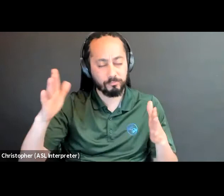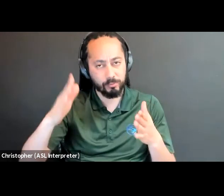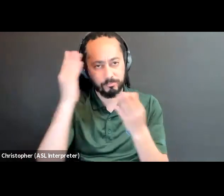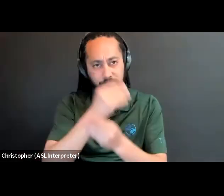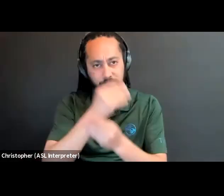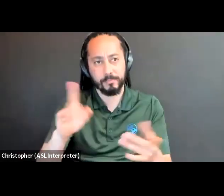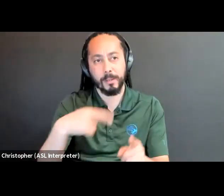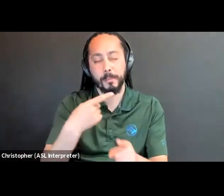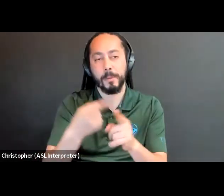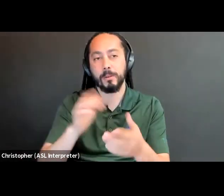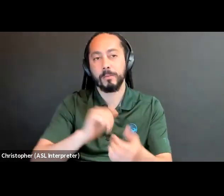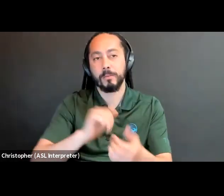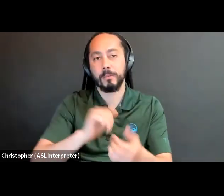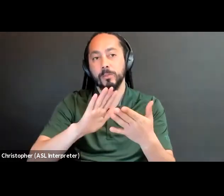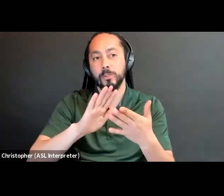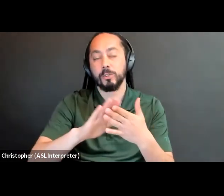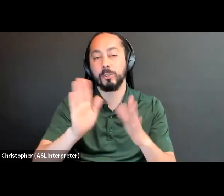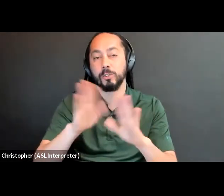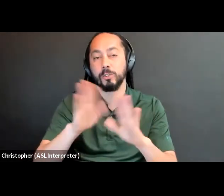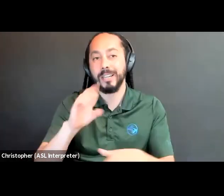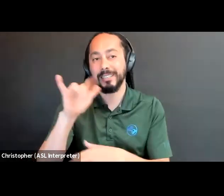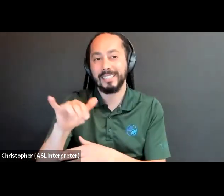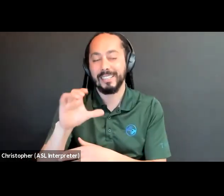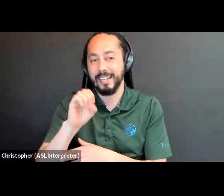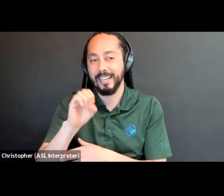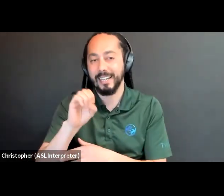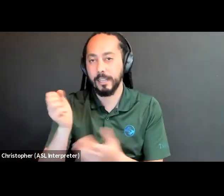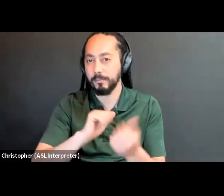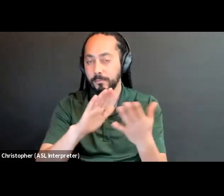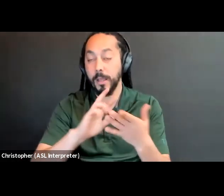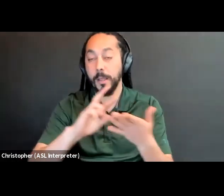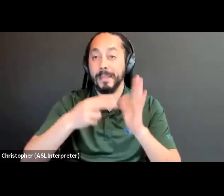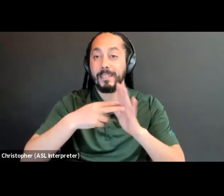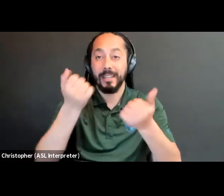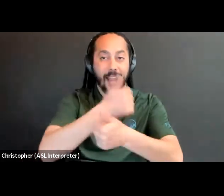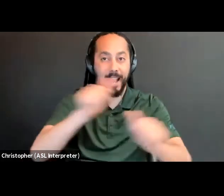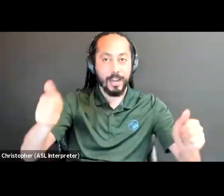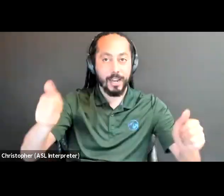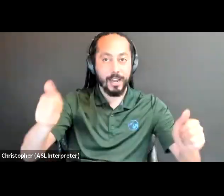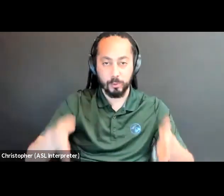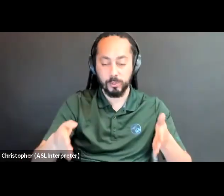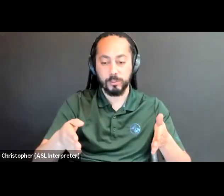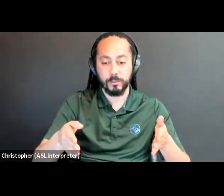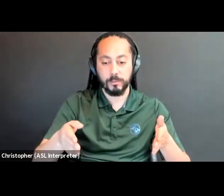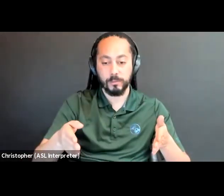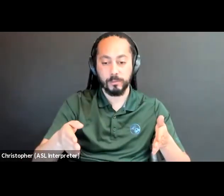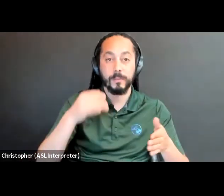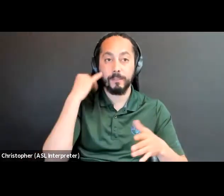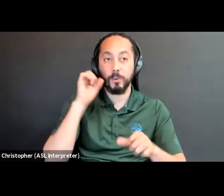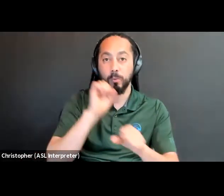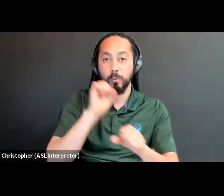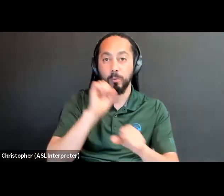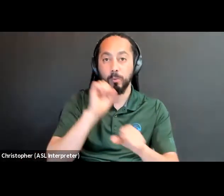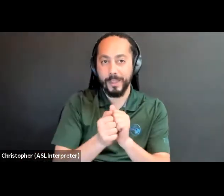for family court practitioners. And that would be basically anybody who is working with a family member